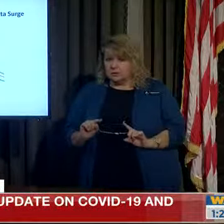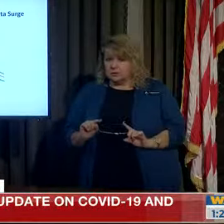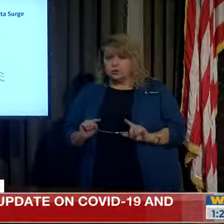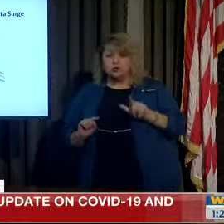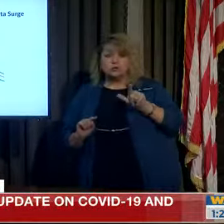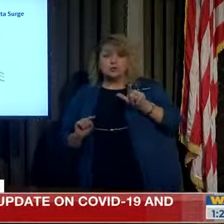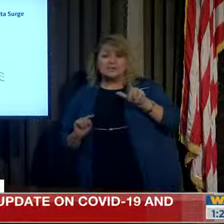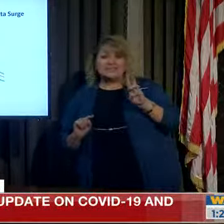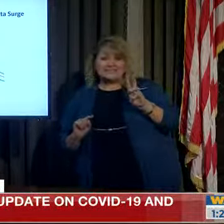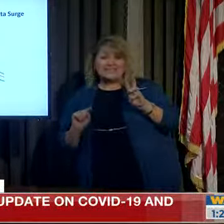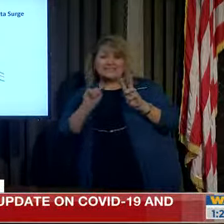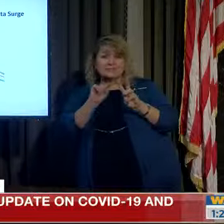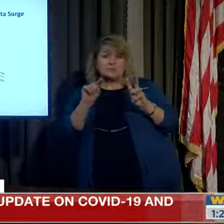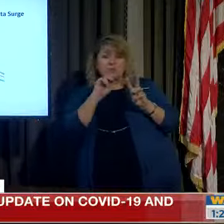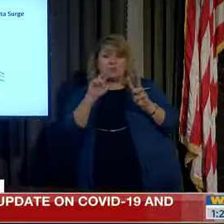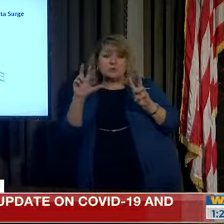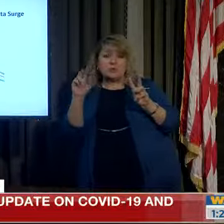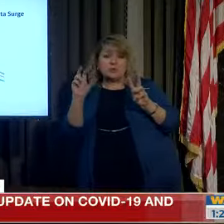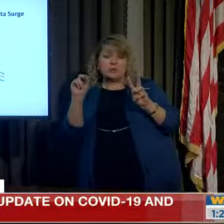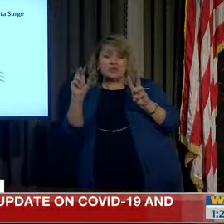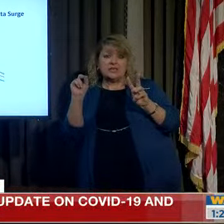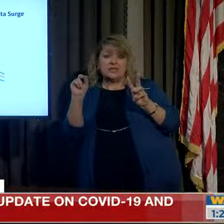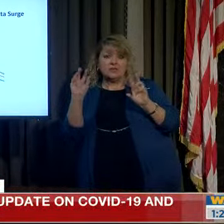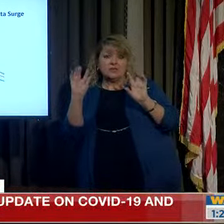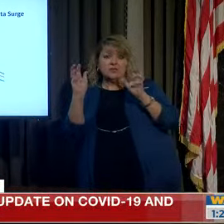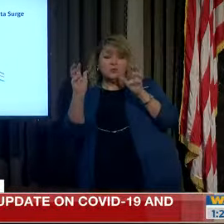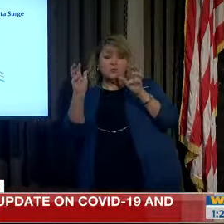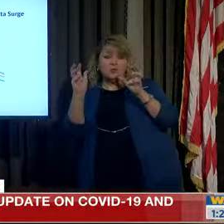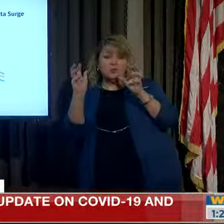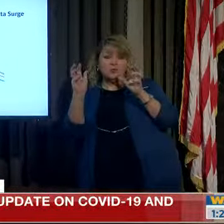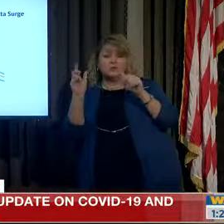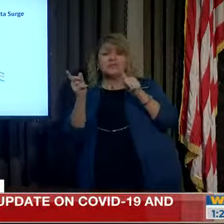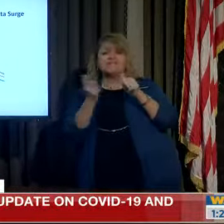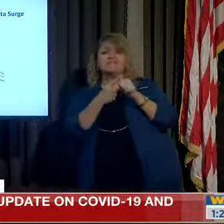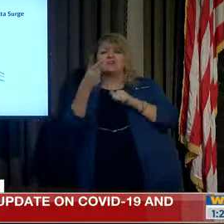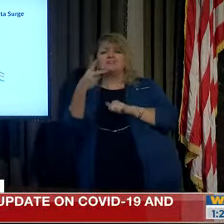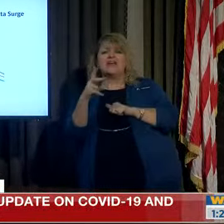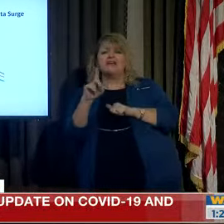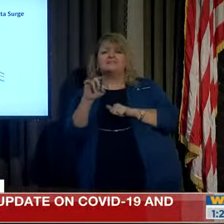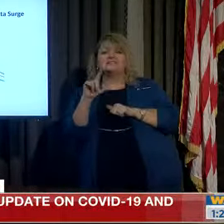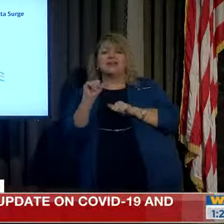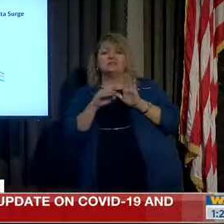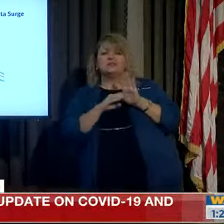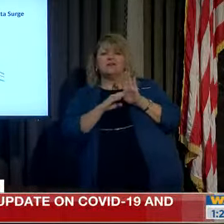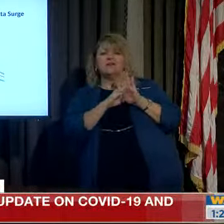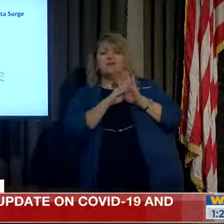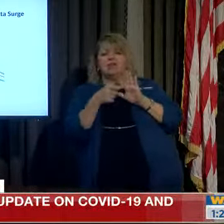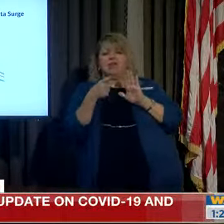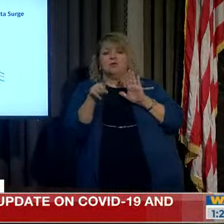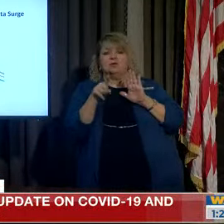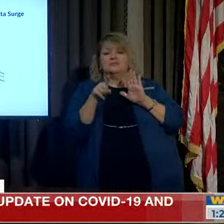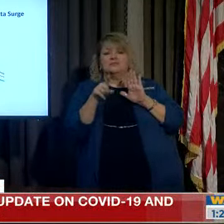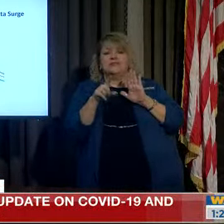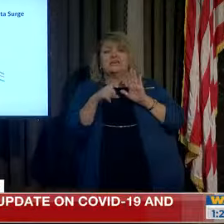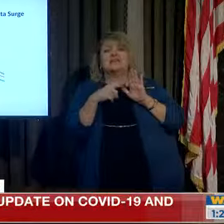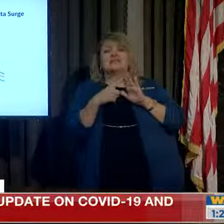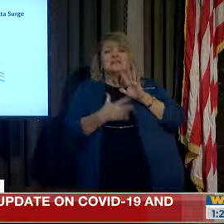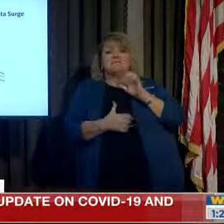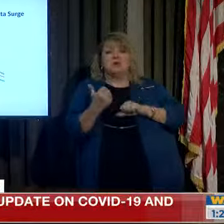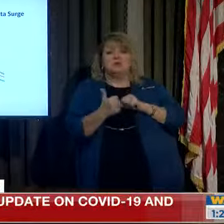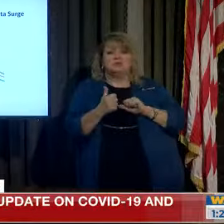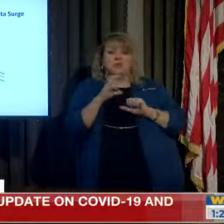to 30-year-olds are the number one age group for the first half of the Delta surge, and then about the middle get overtaken by both 5